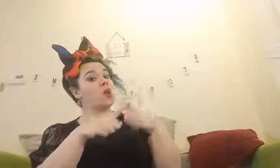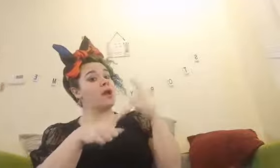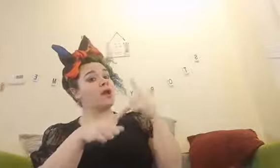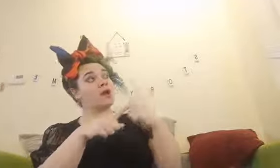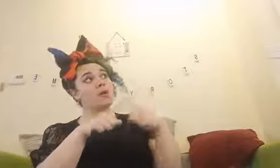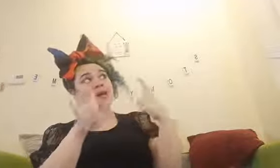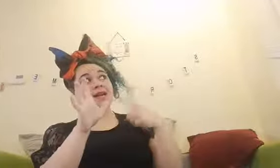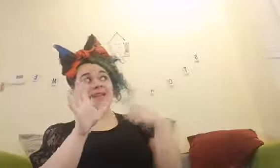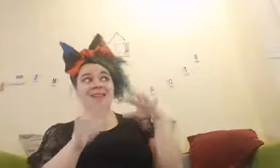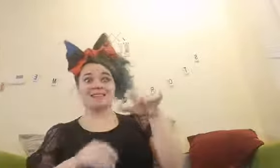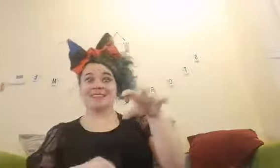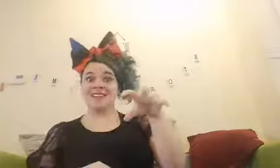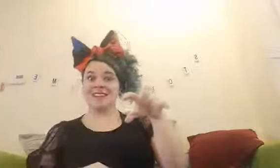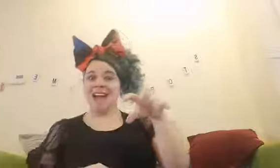Quick, quick, Anansi.